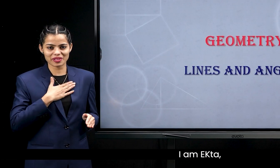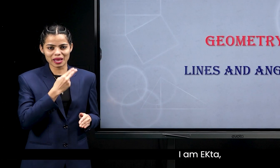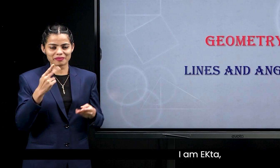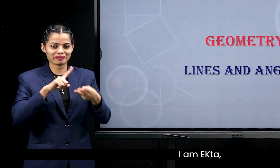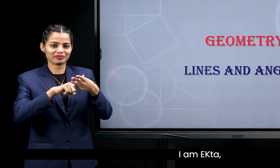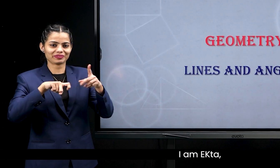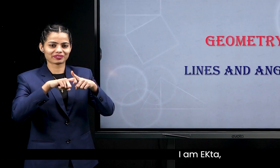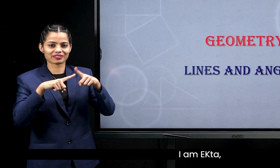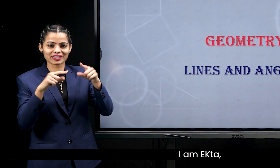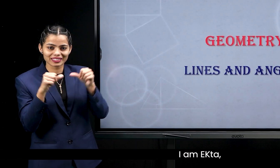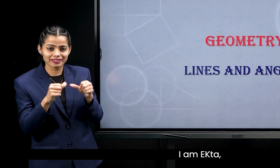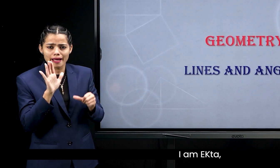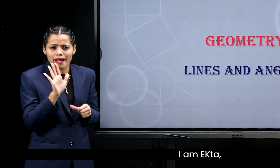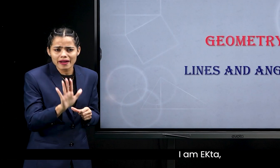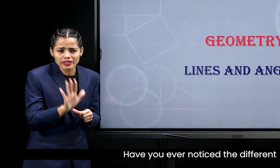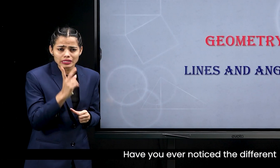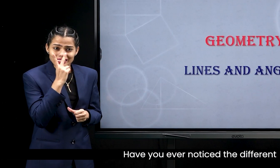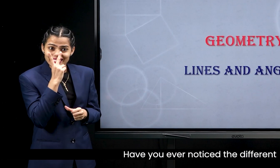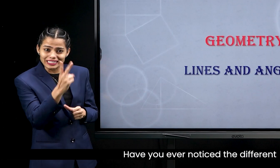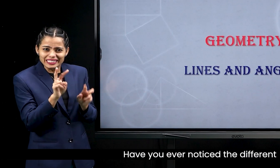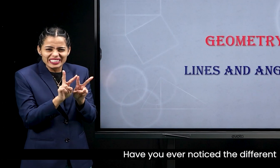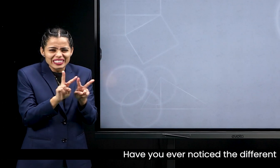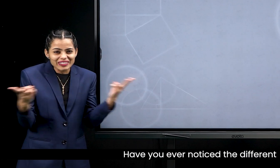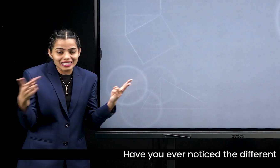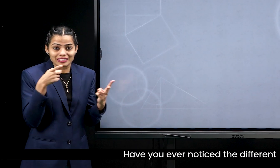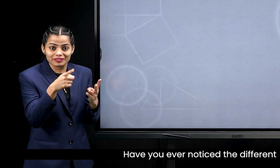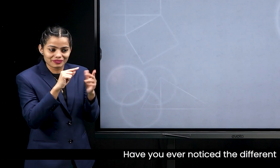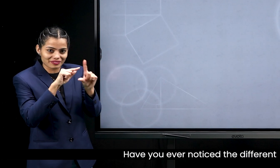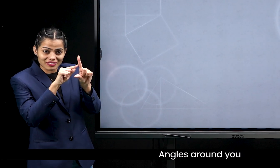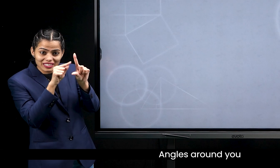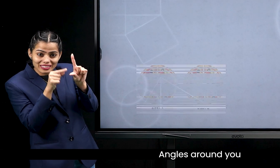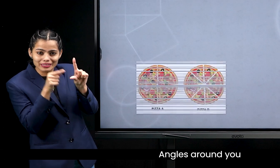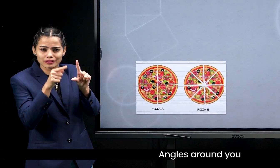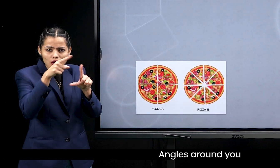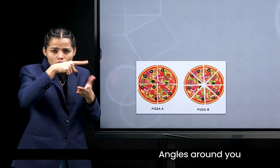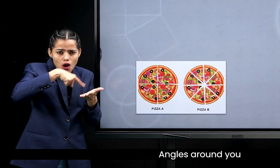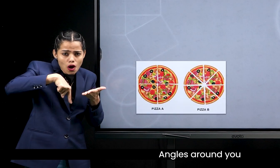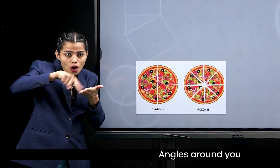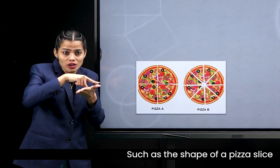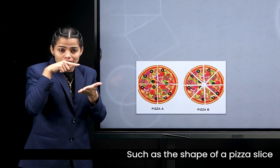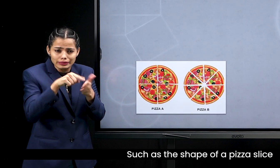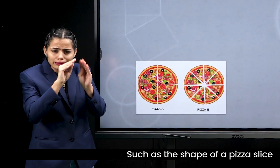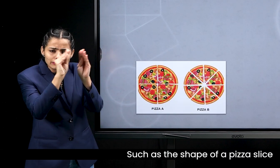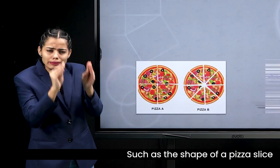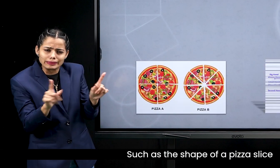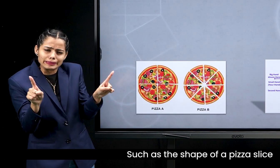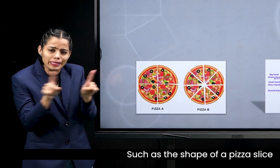am Ekta. Have you ever noticed the different angles around you, such as the shape of a